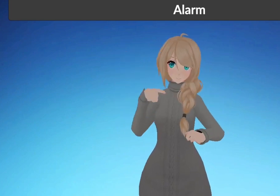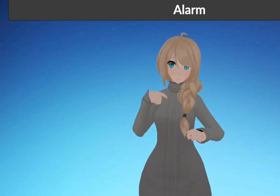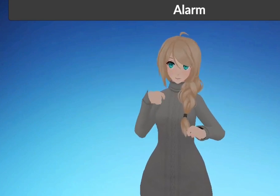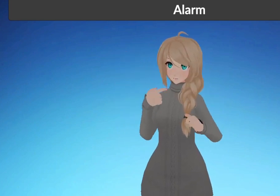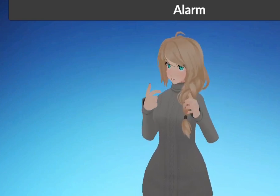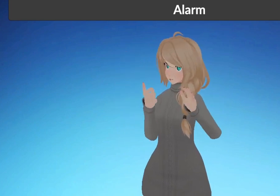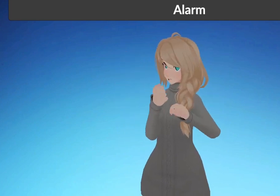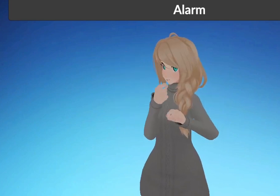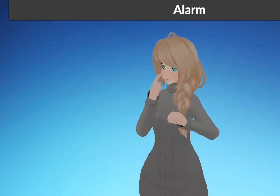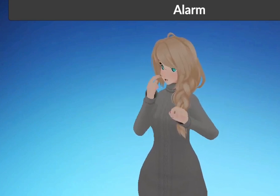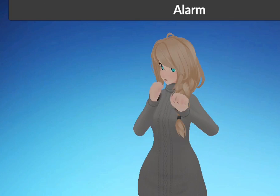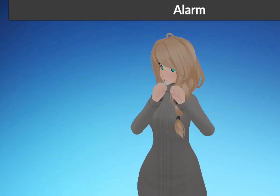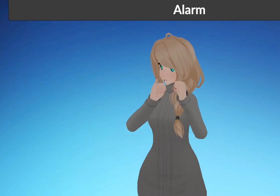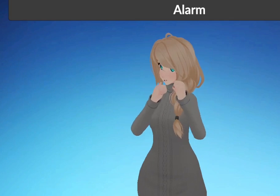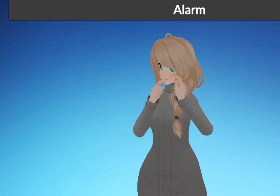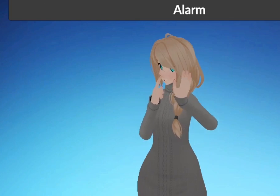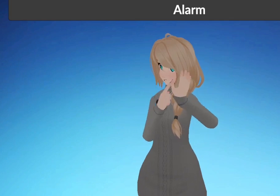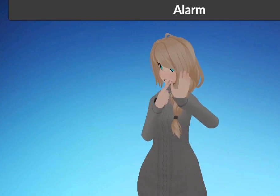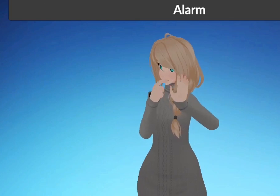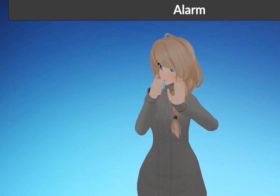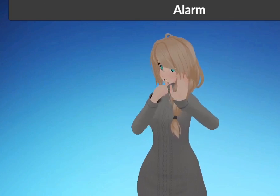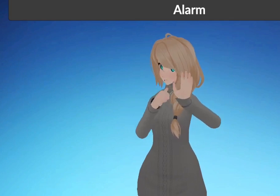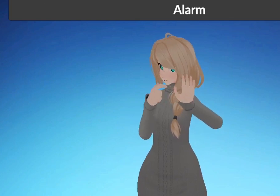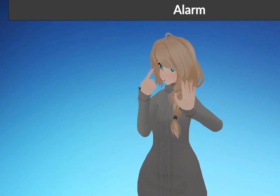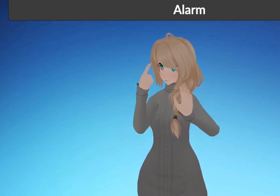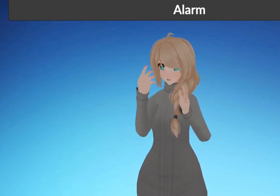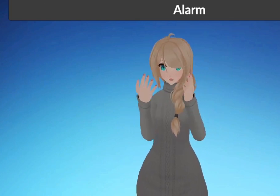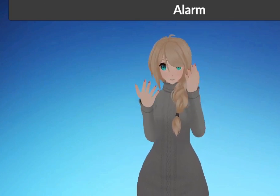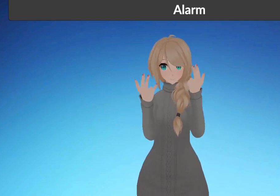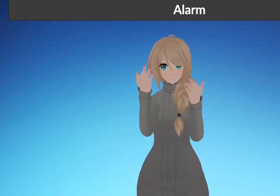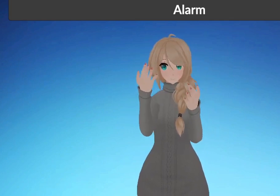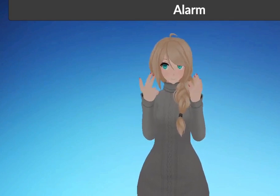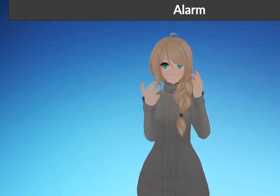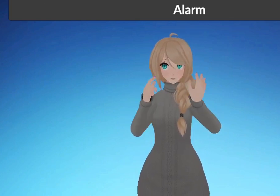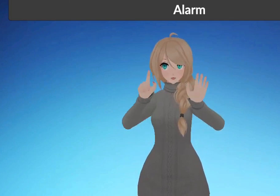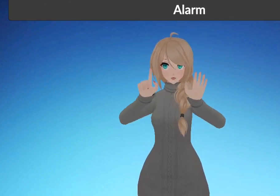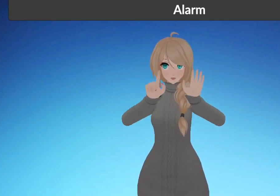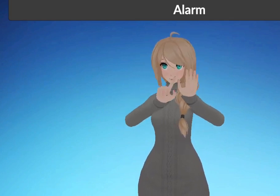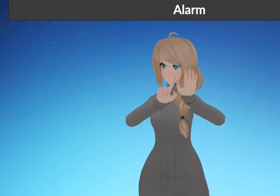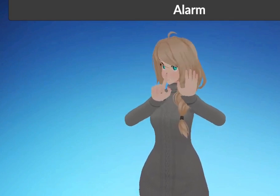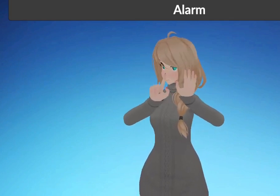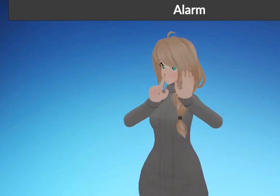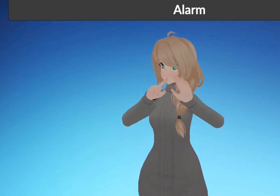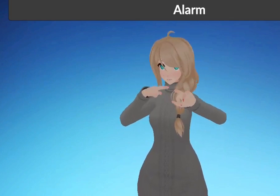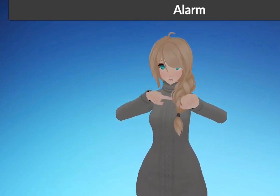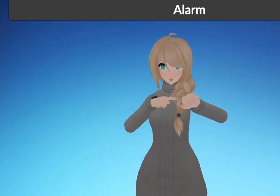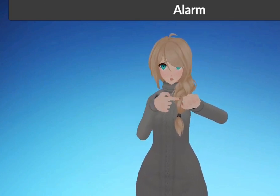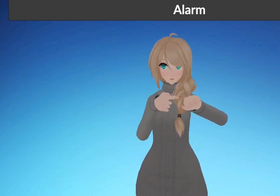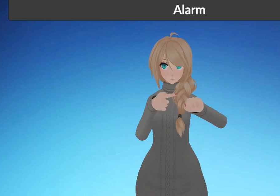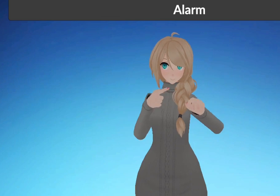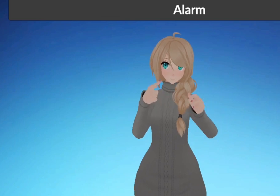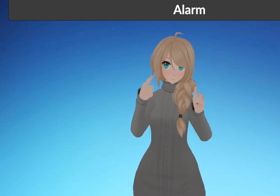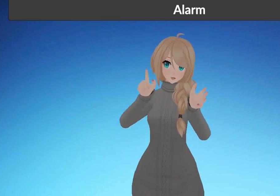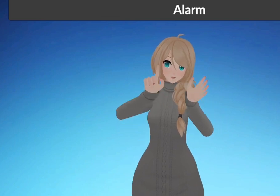You doing BSL lessons for fire grill